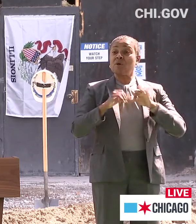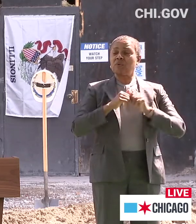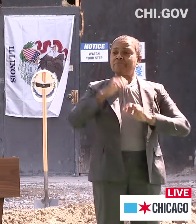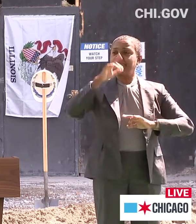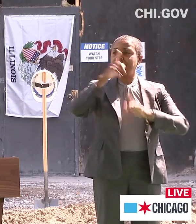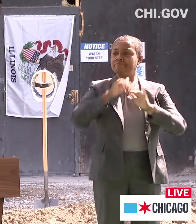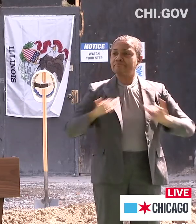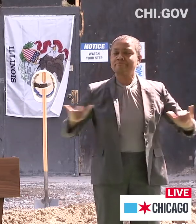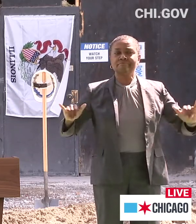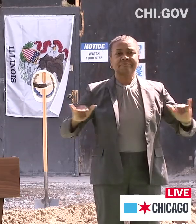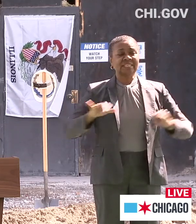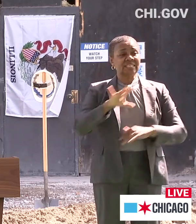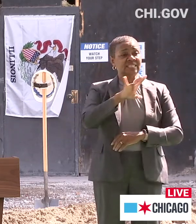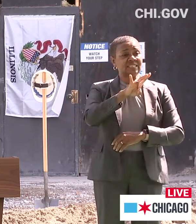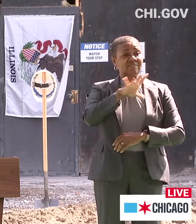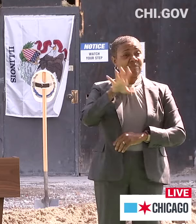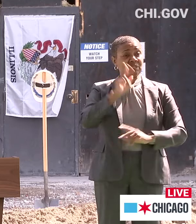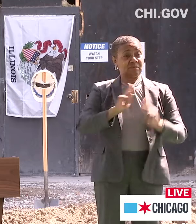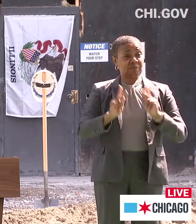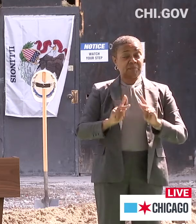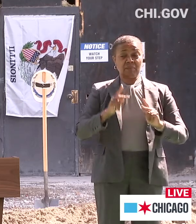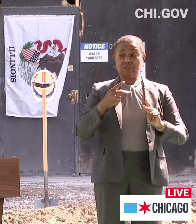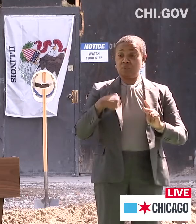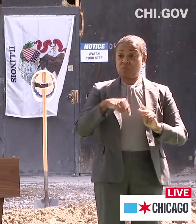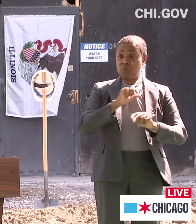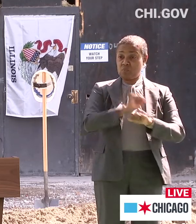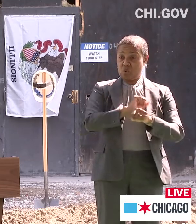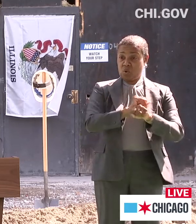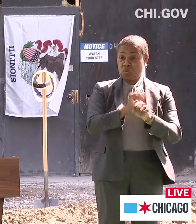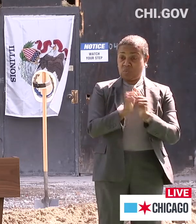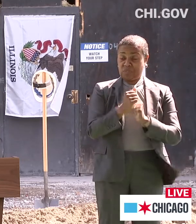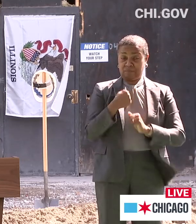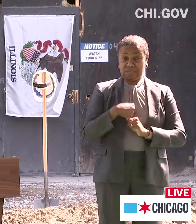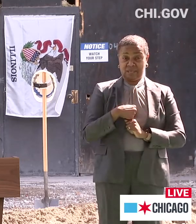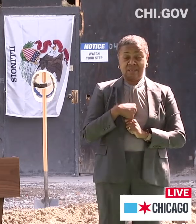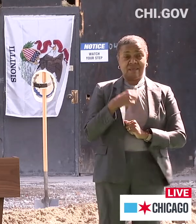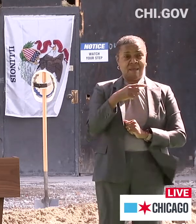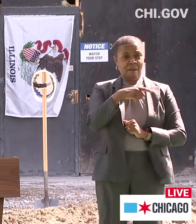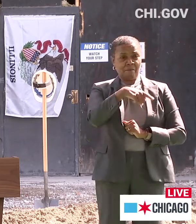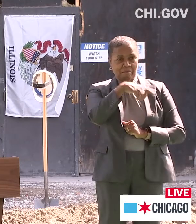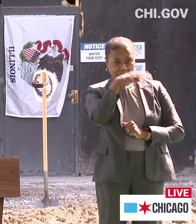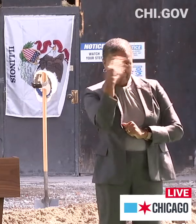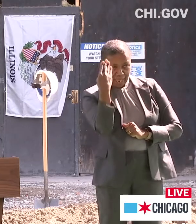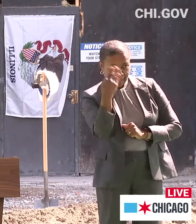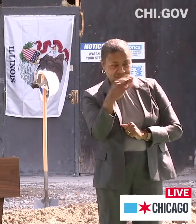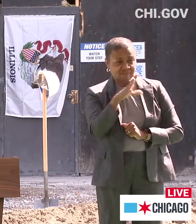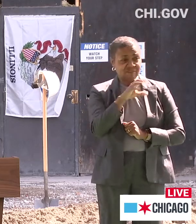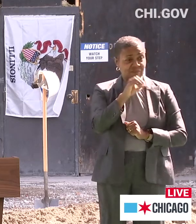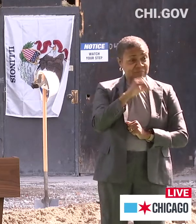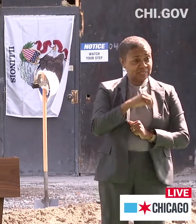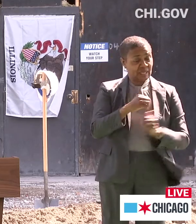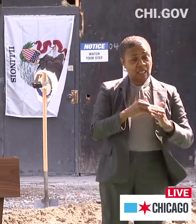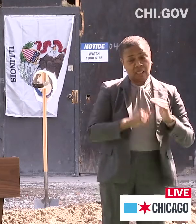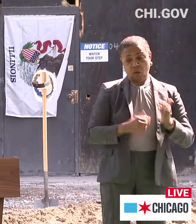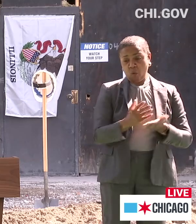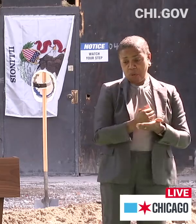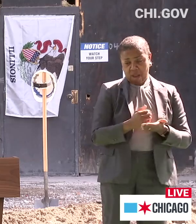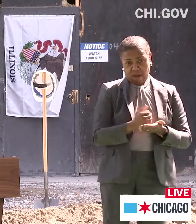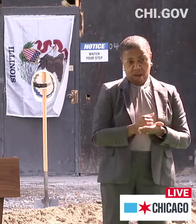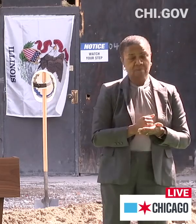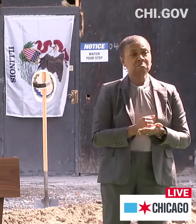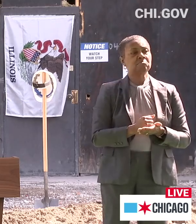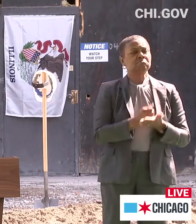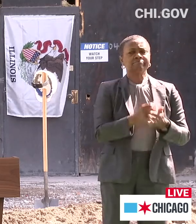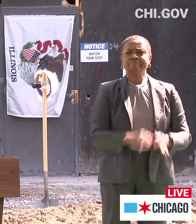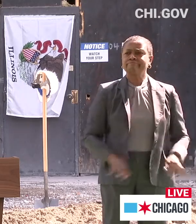diverse. 75% of the folks that work for me are African American. 50% of them are low income. It's extremely important